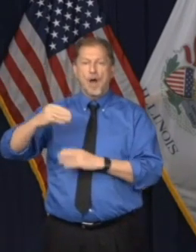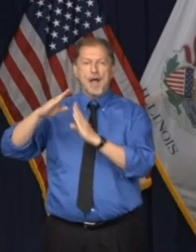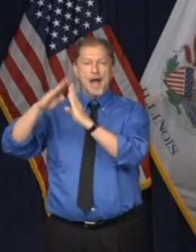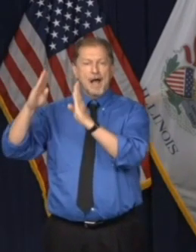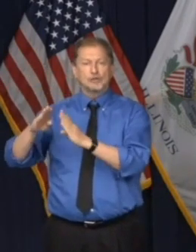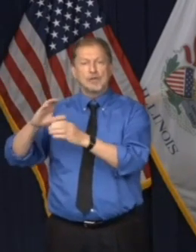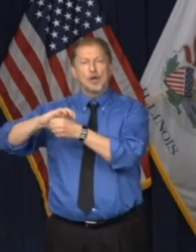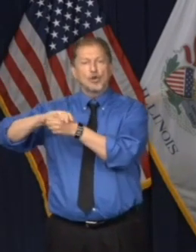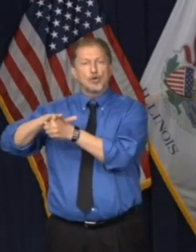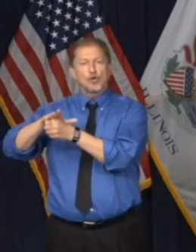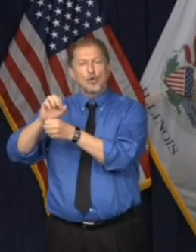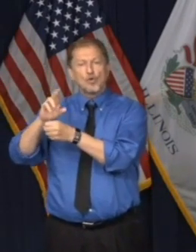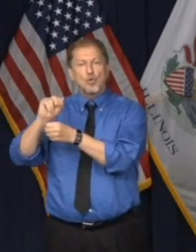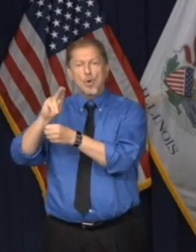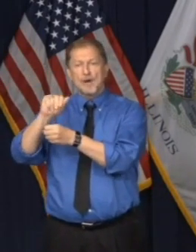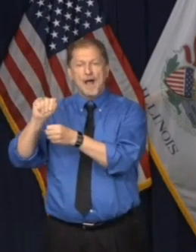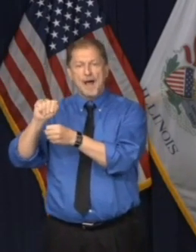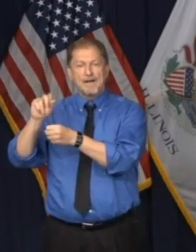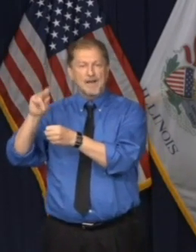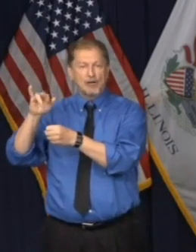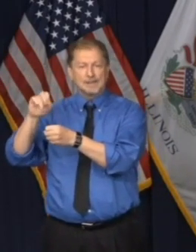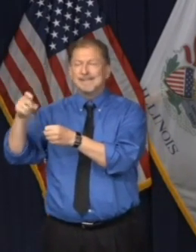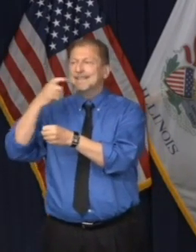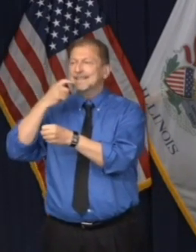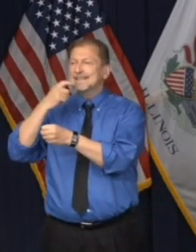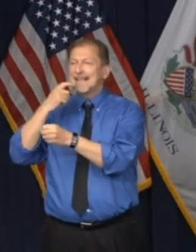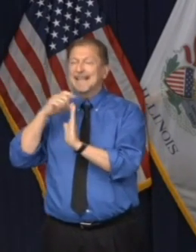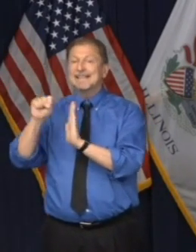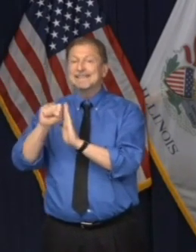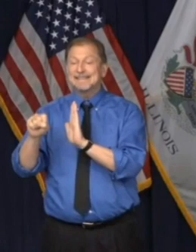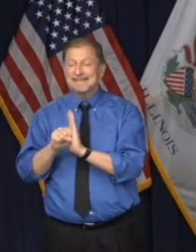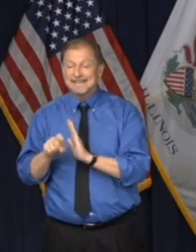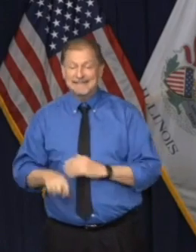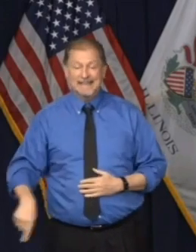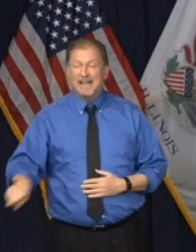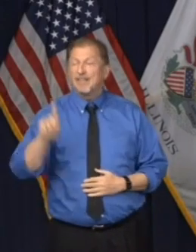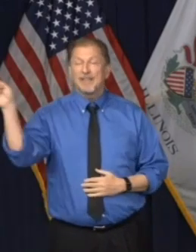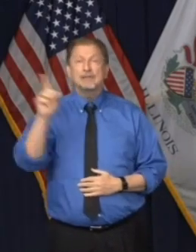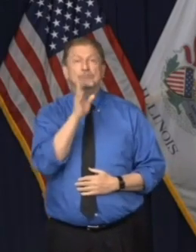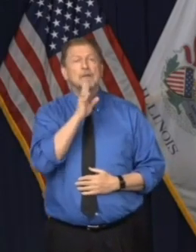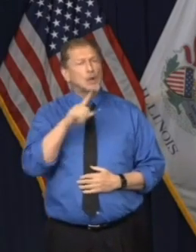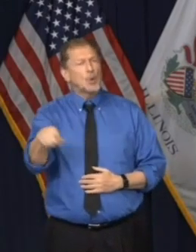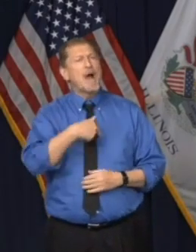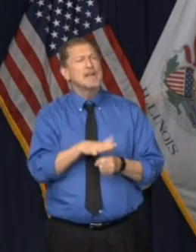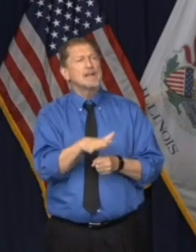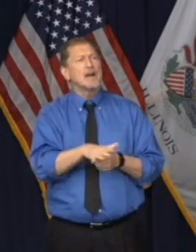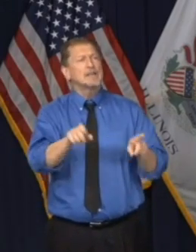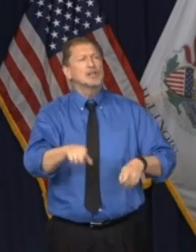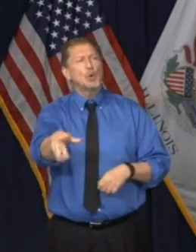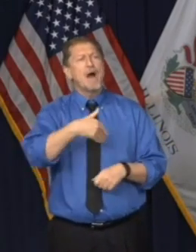is reiterating that states have testing capacity. And